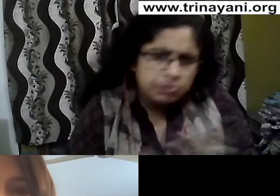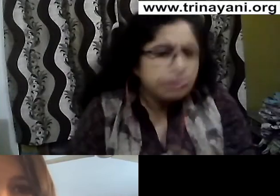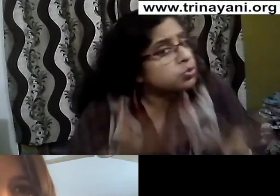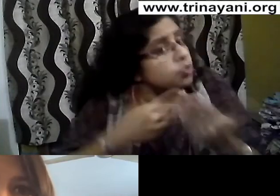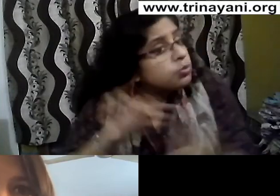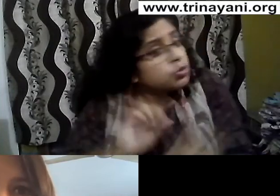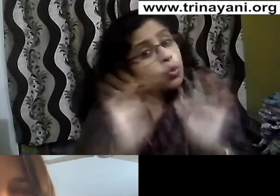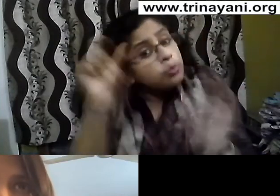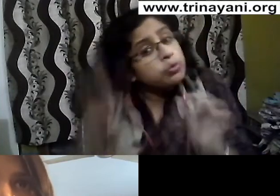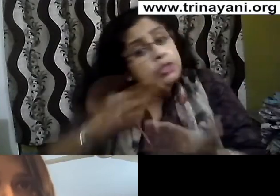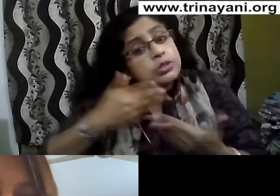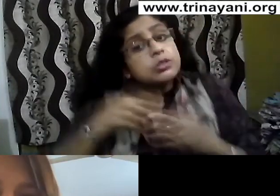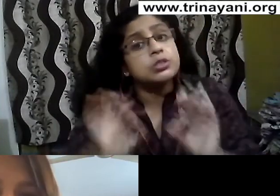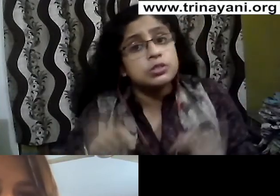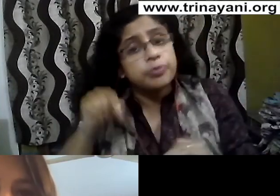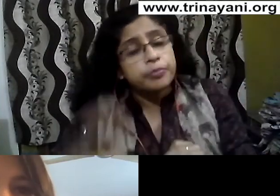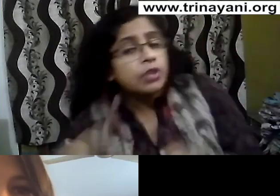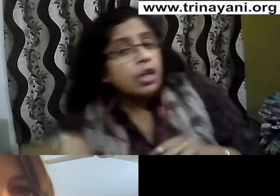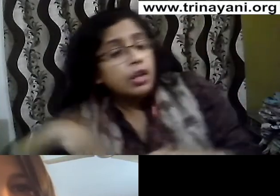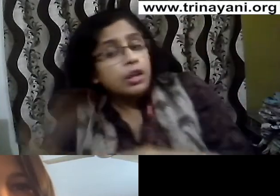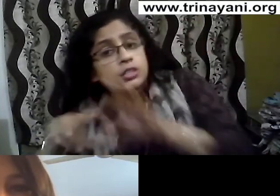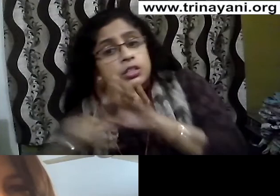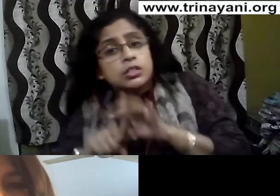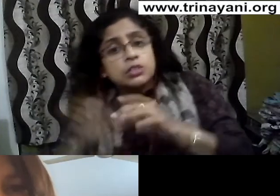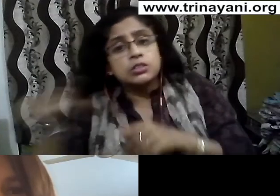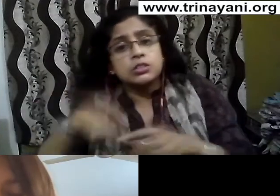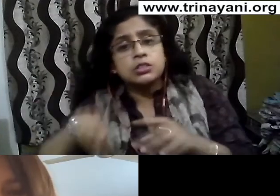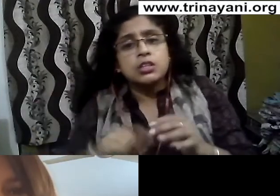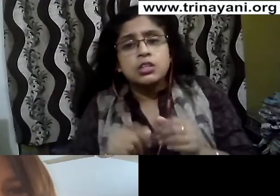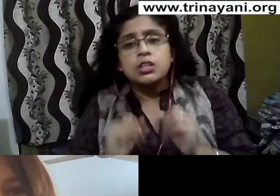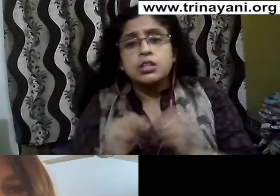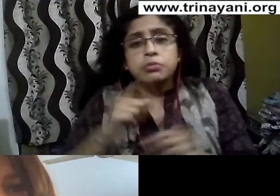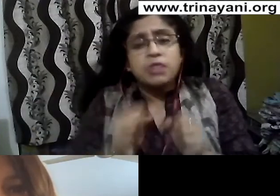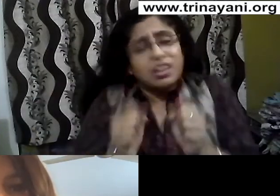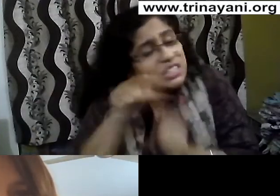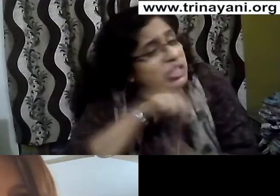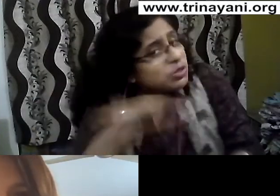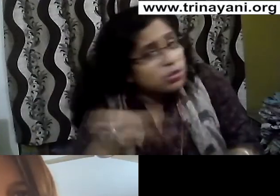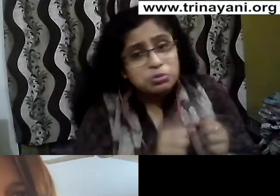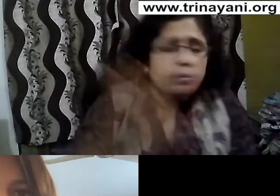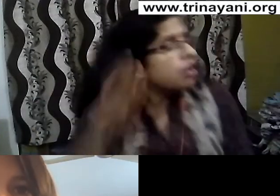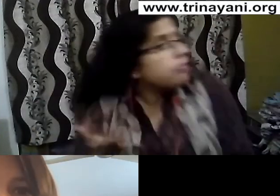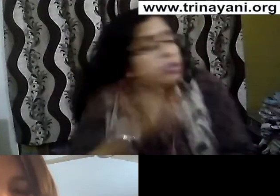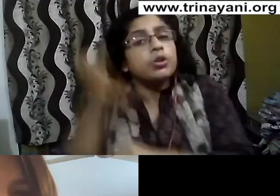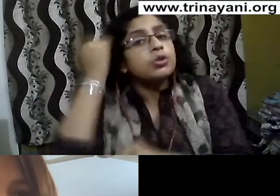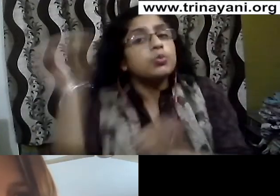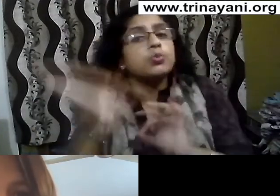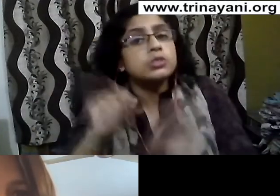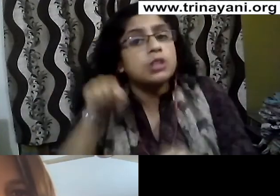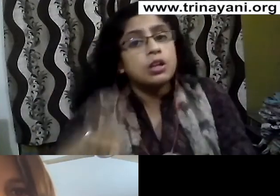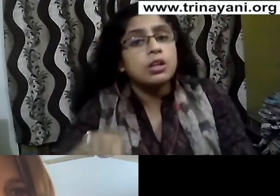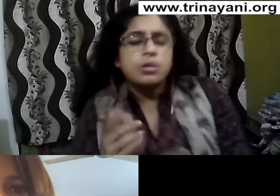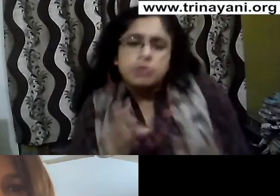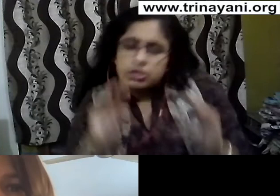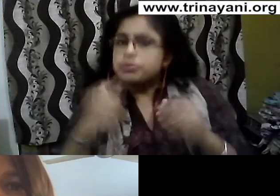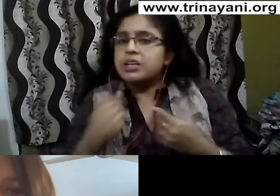right? And another question was, how hard can it possibly be to make media accessible? I'm a small business,